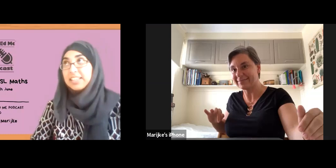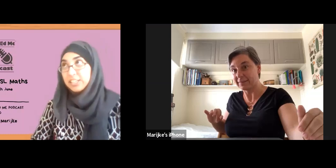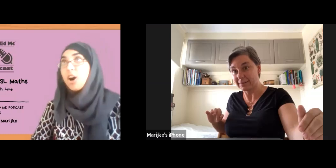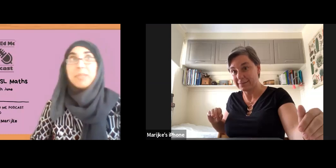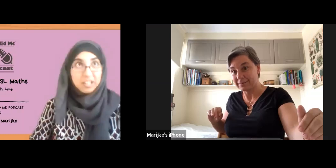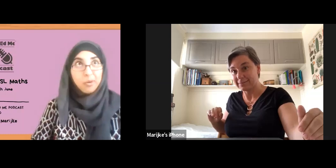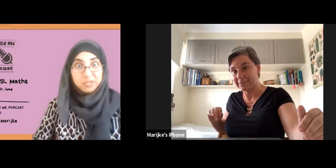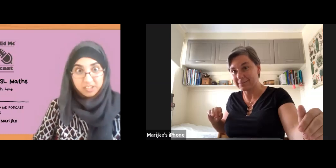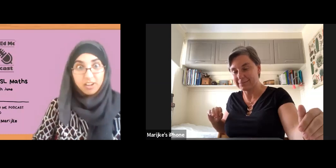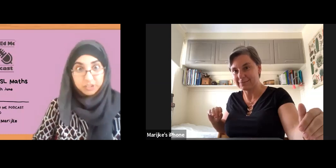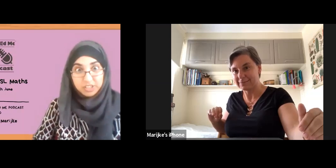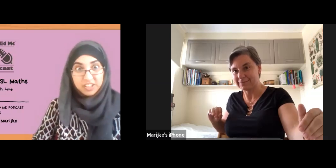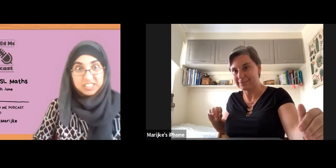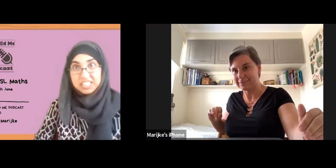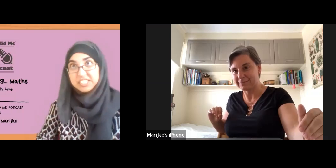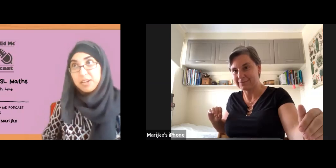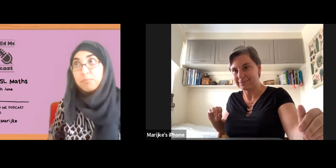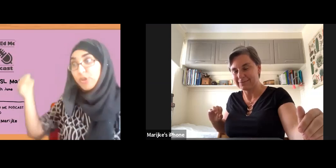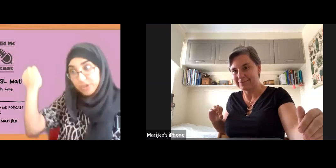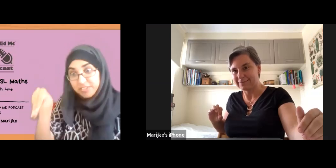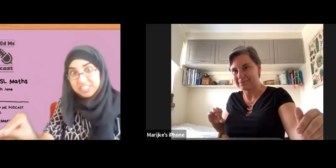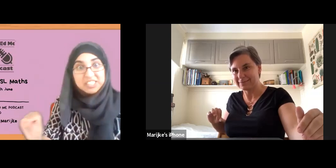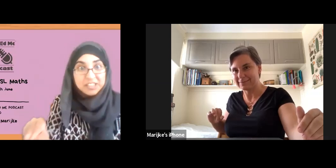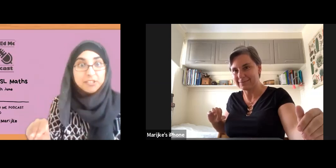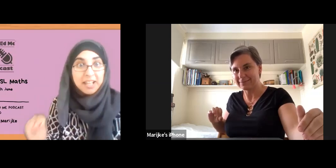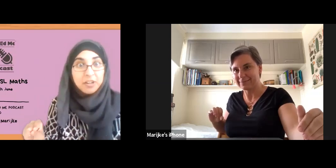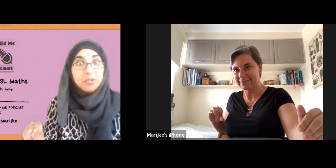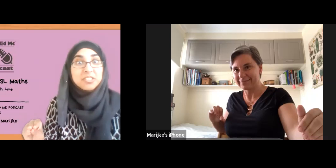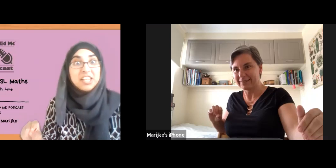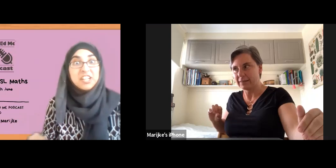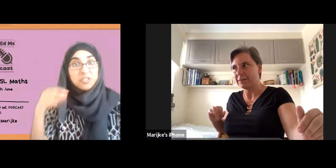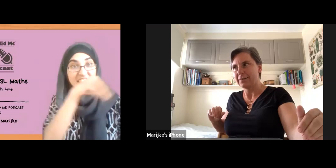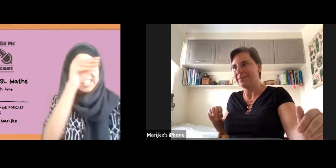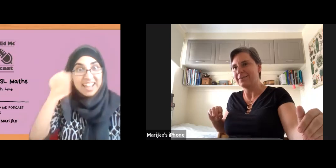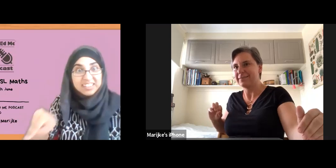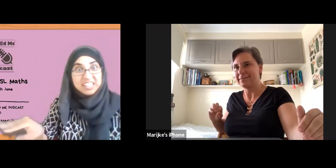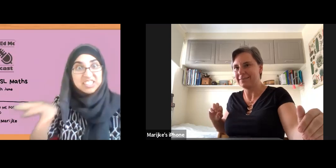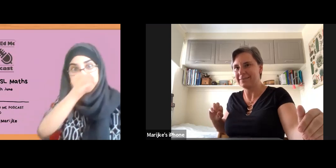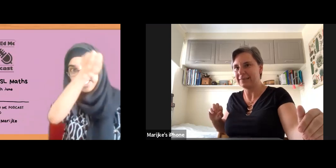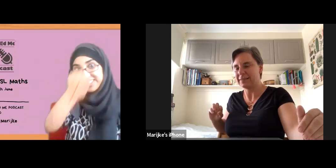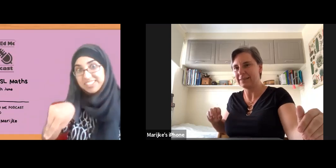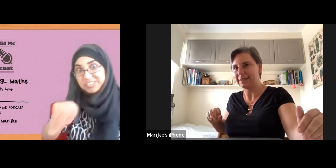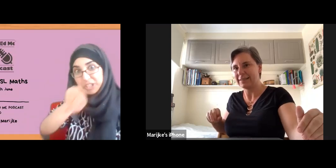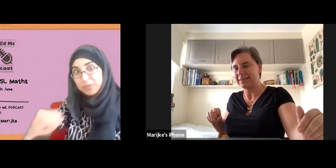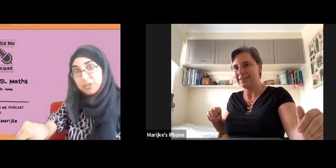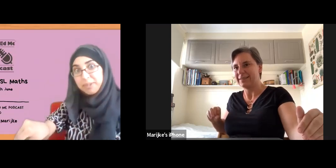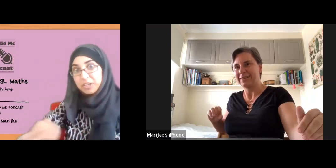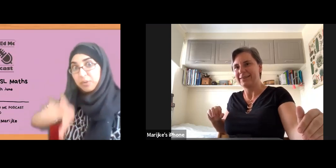in our black holes, in our universe, there's more universes in those black holes. So it's like an endless, you go into a black hole, there's a